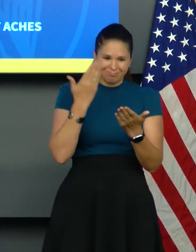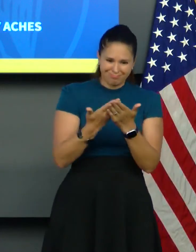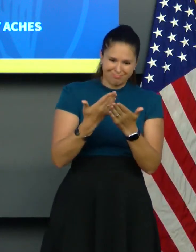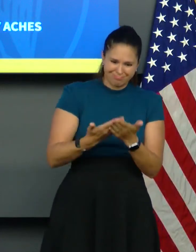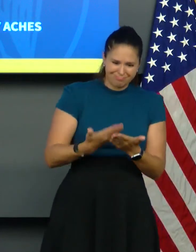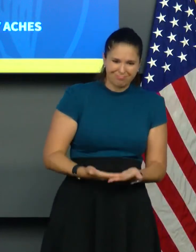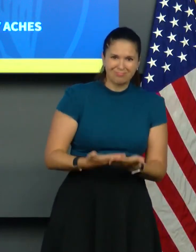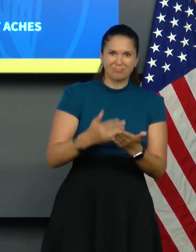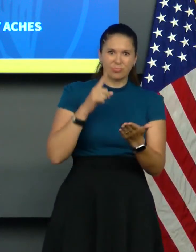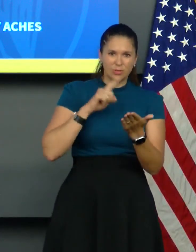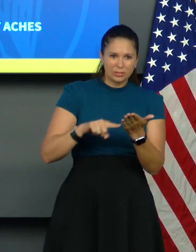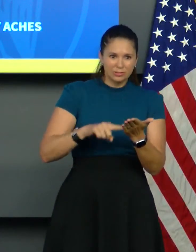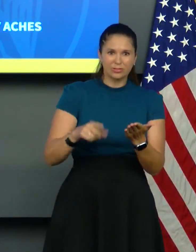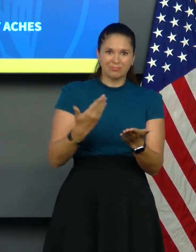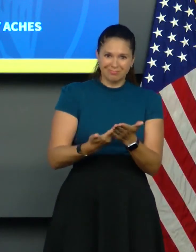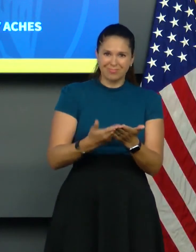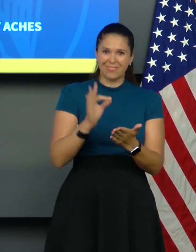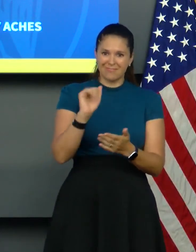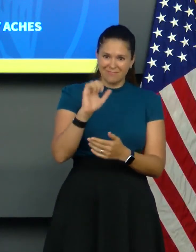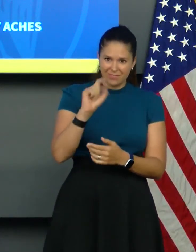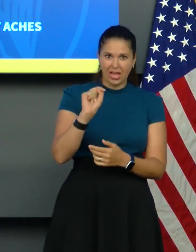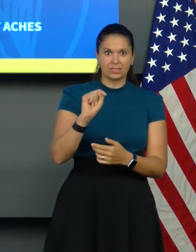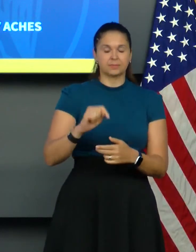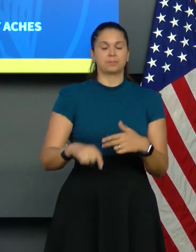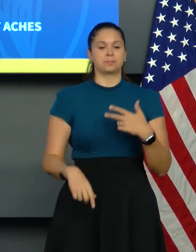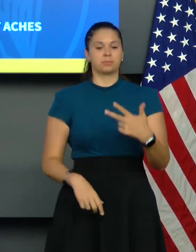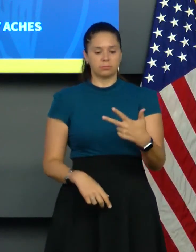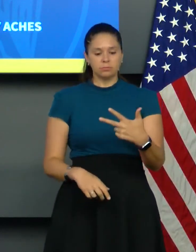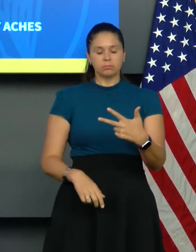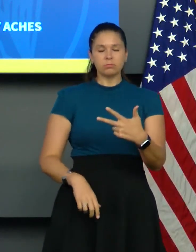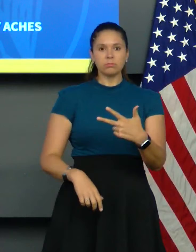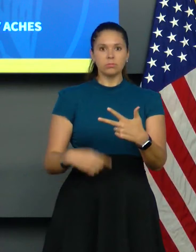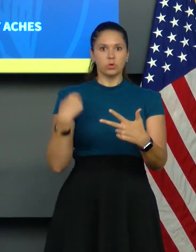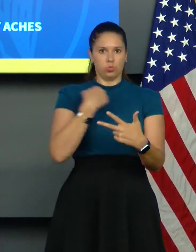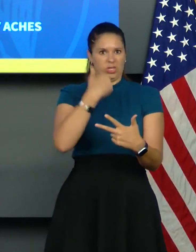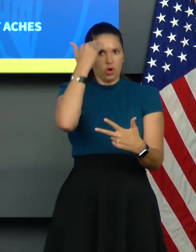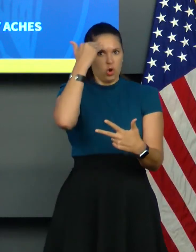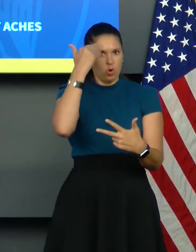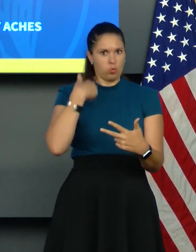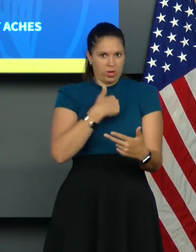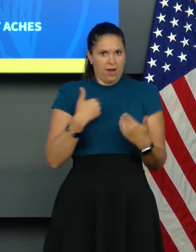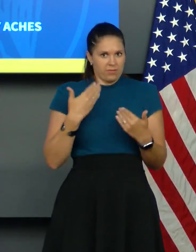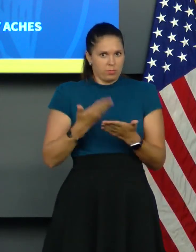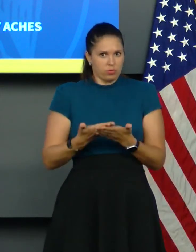research-based facts. This is what we know. This is what we have solid proof of.